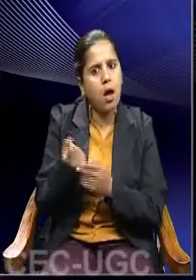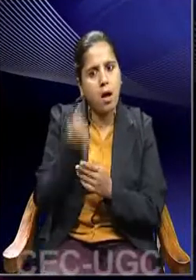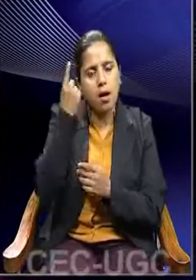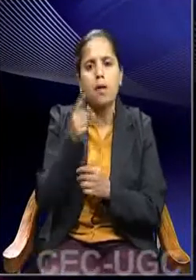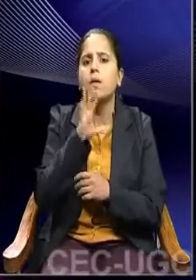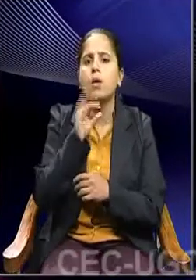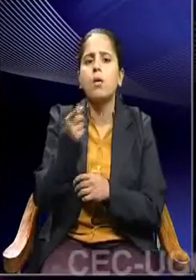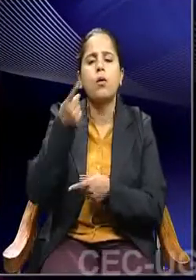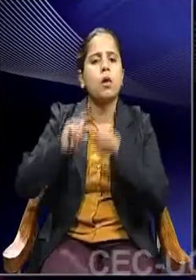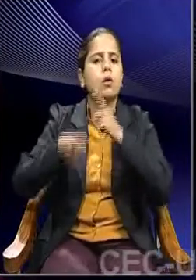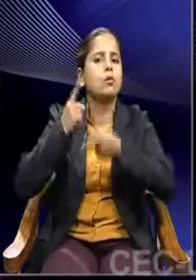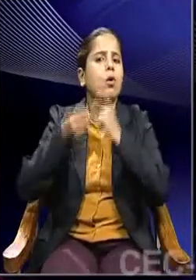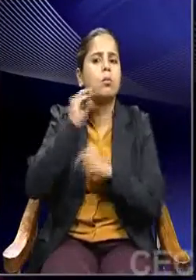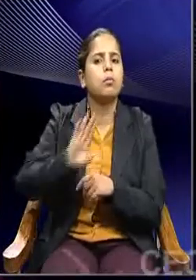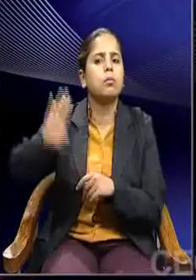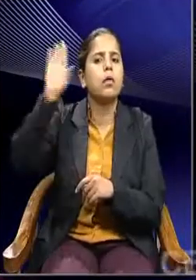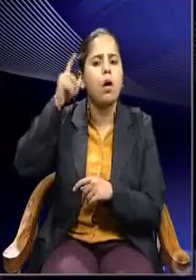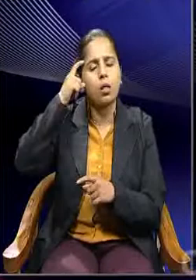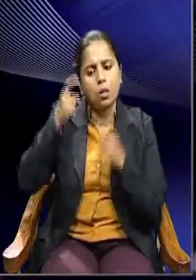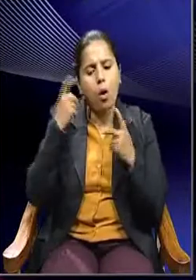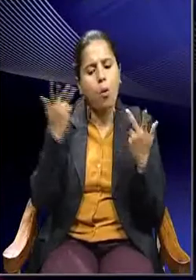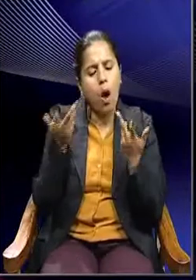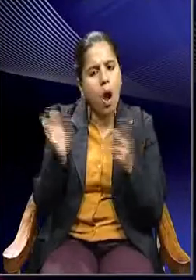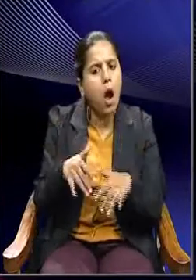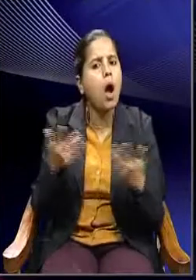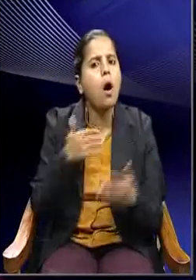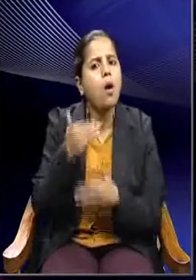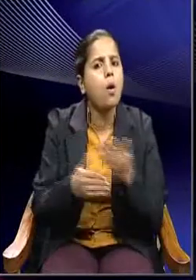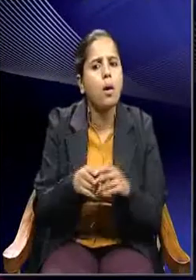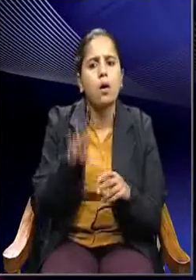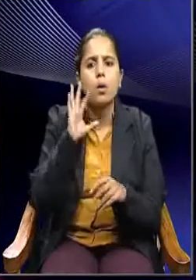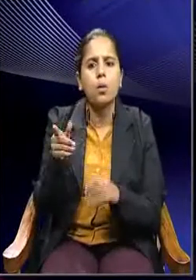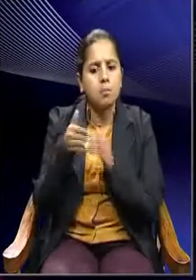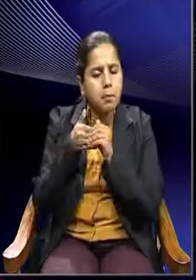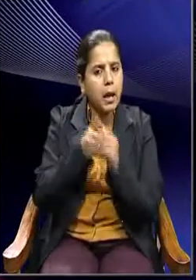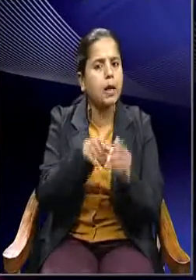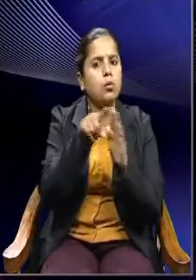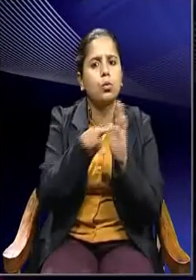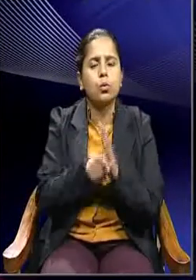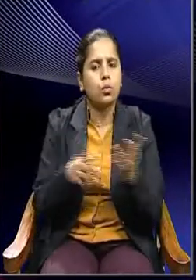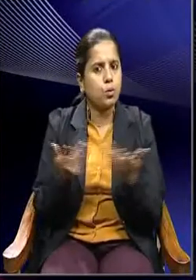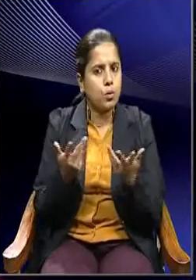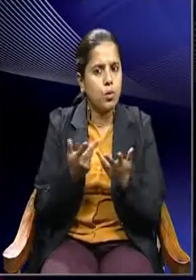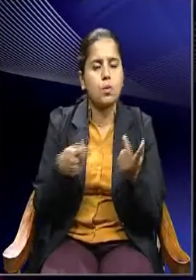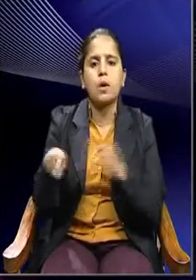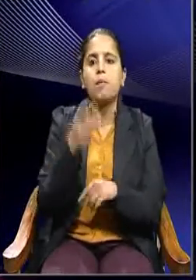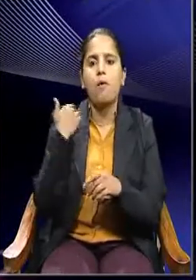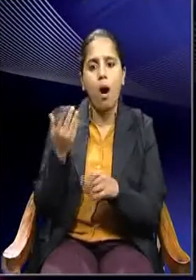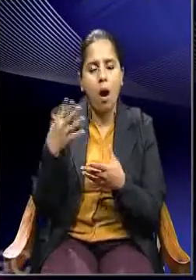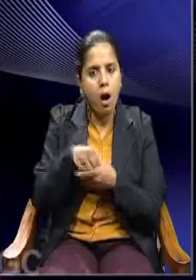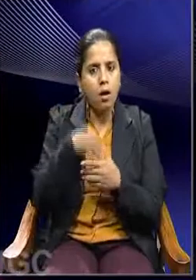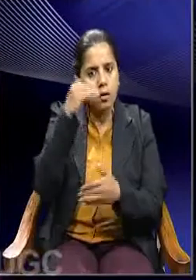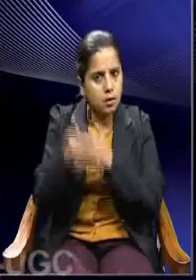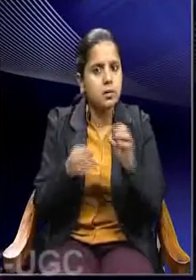the historical thought process, what were the main guiding principles that actually went in